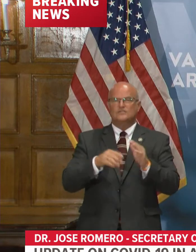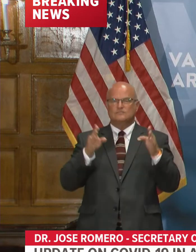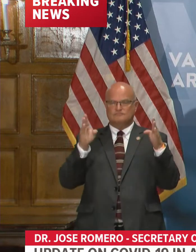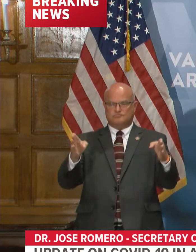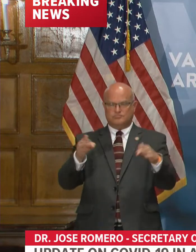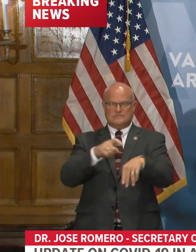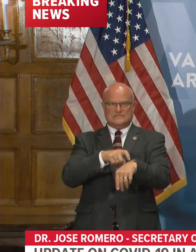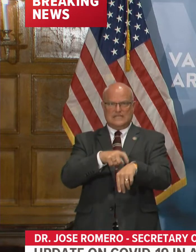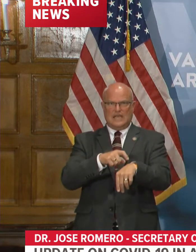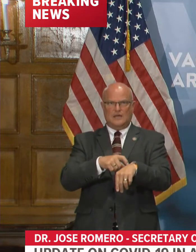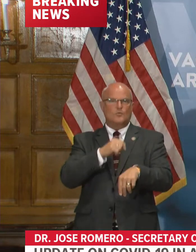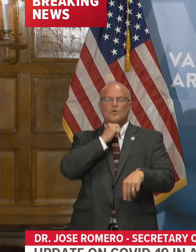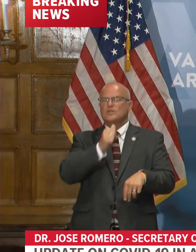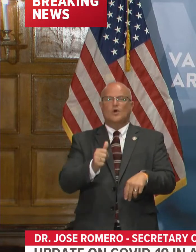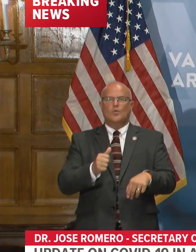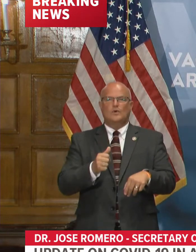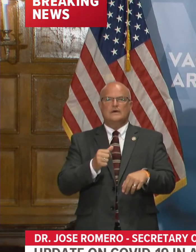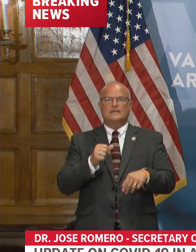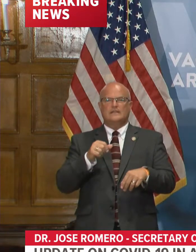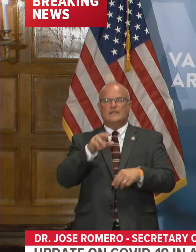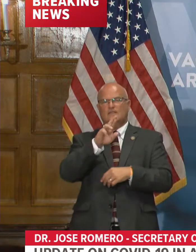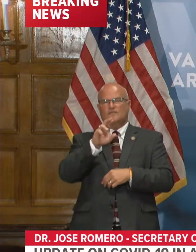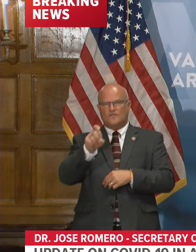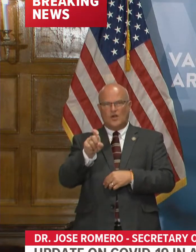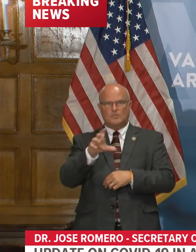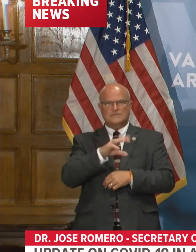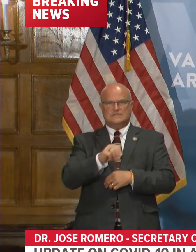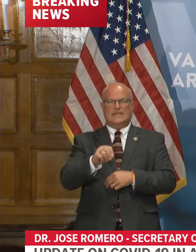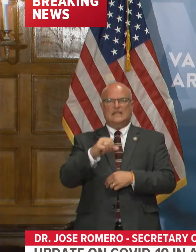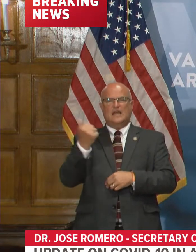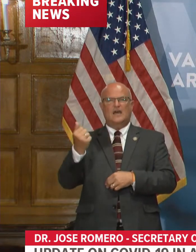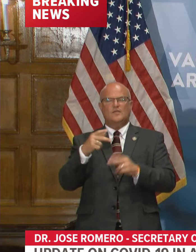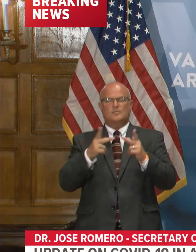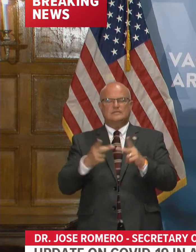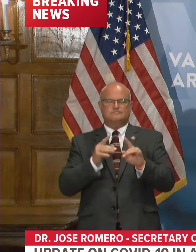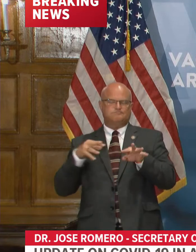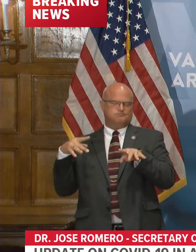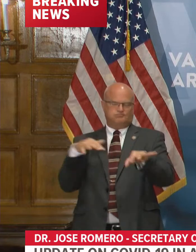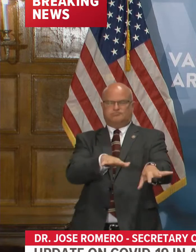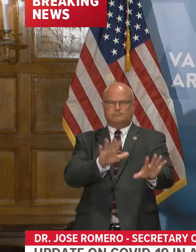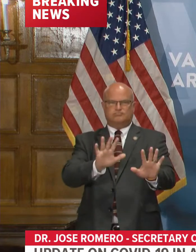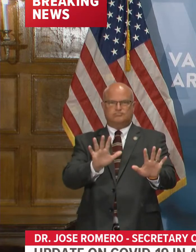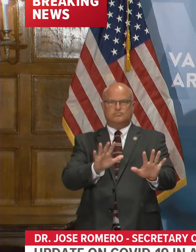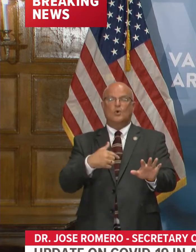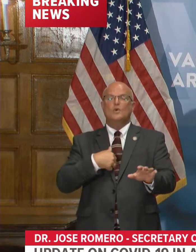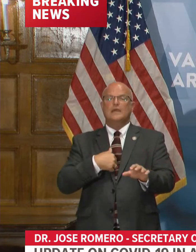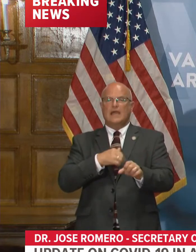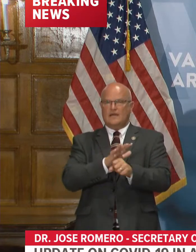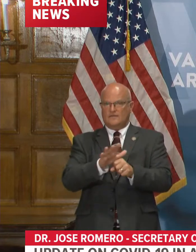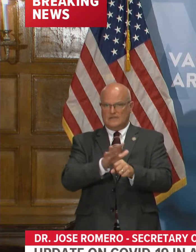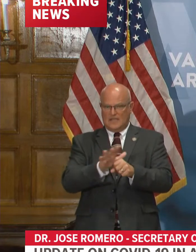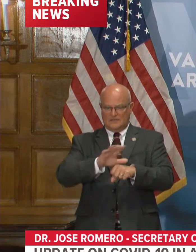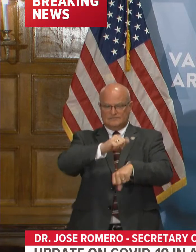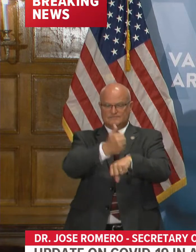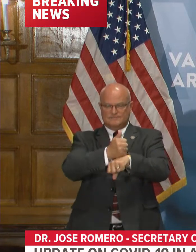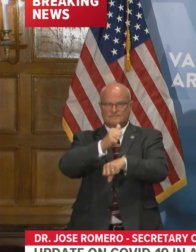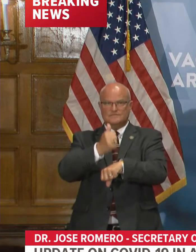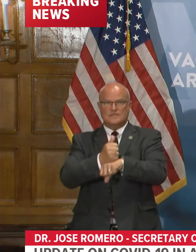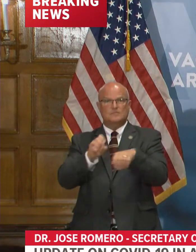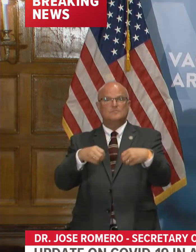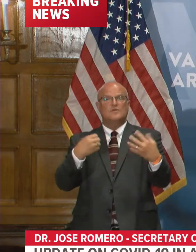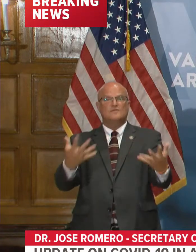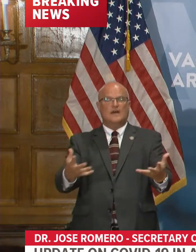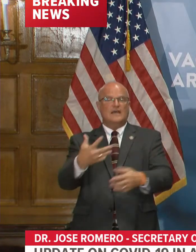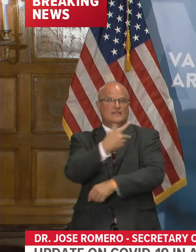time, and we don't want to run on pharmacies and our health units. But we do have vaccine. We have plans in place to provide